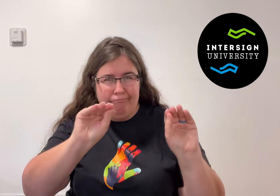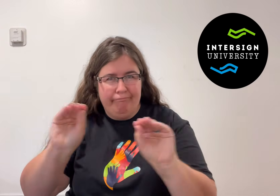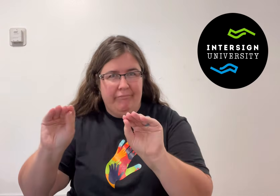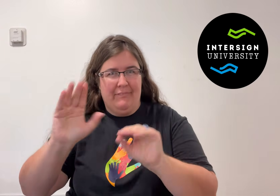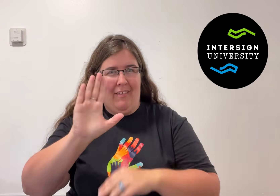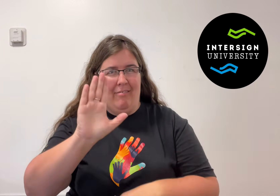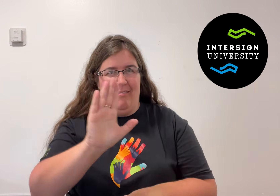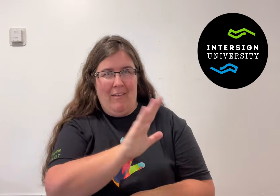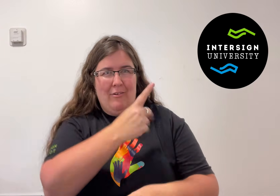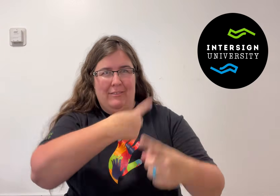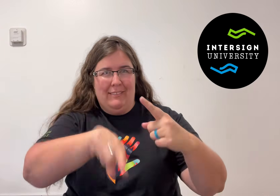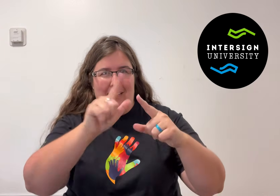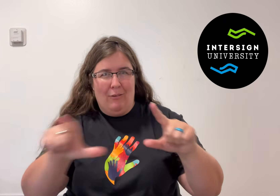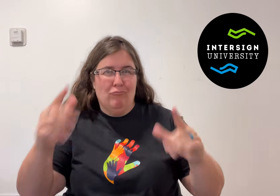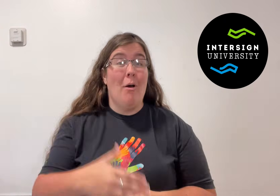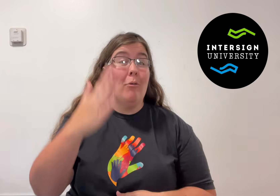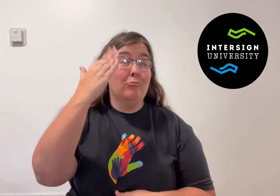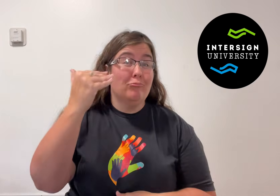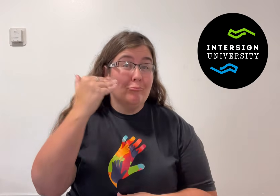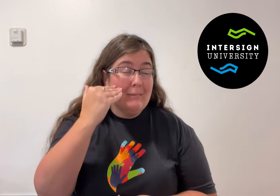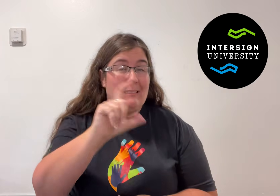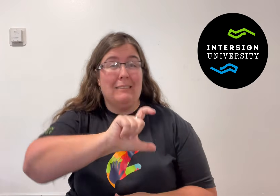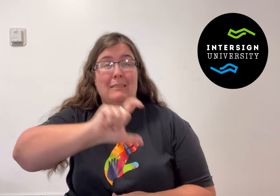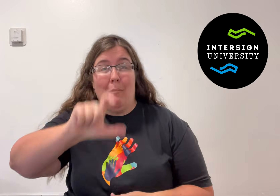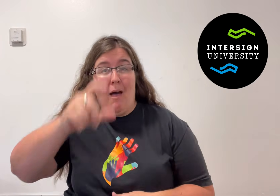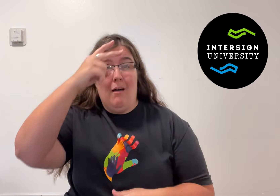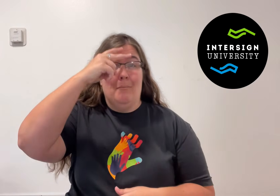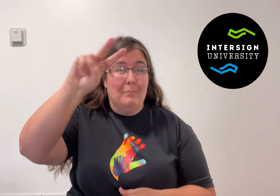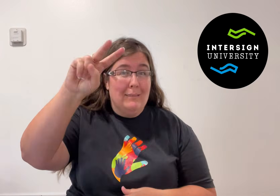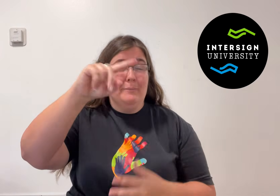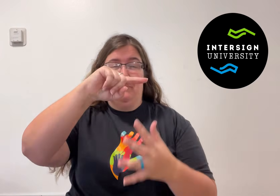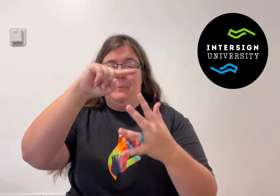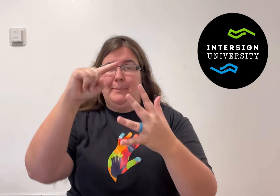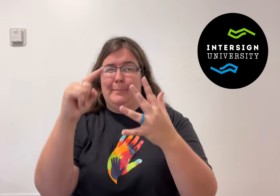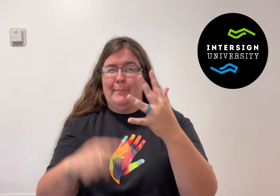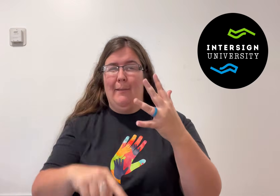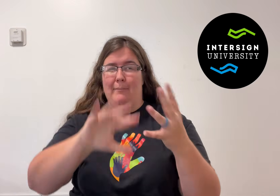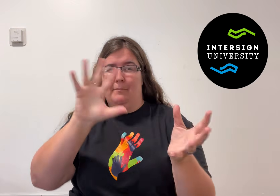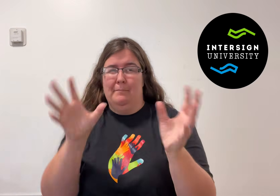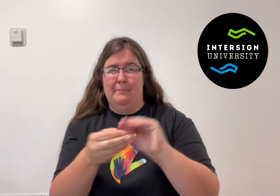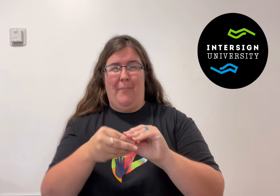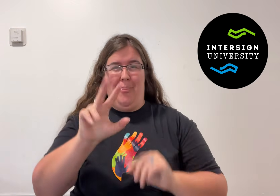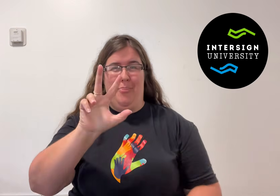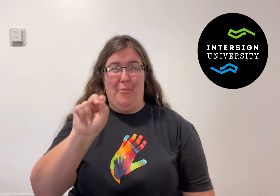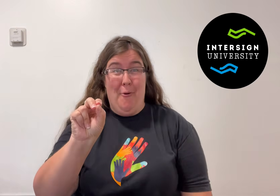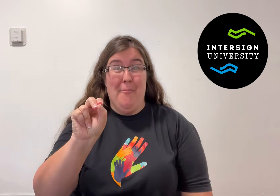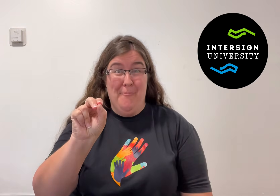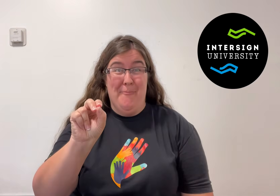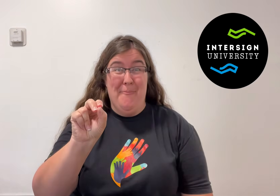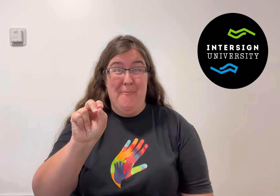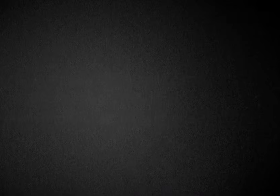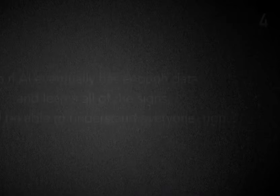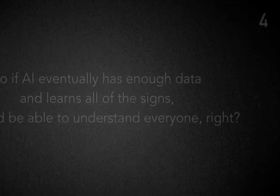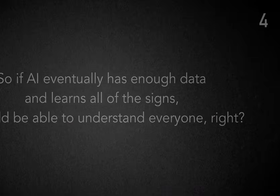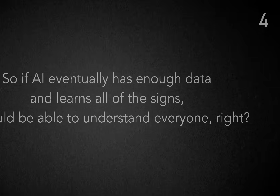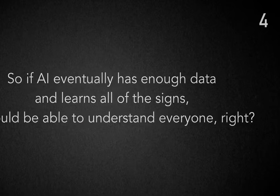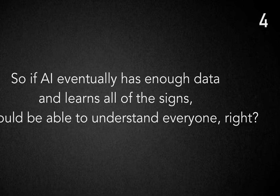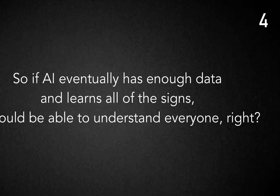where deaf teachers teach each of their sign languages, like Korean, Nepali, or Mexican Sign Language, and 30 other sign languages. So if